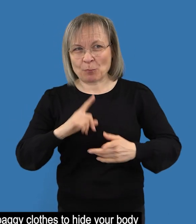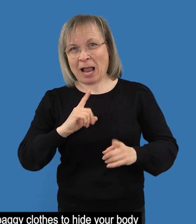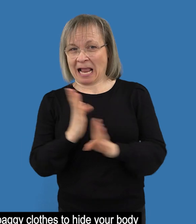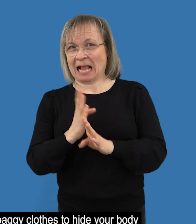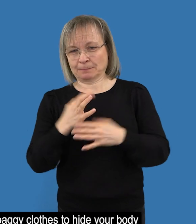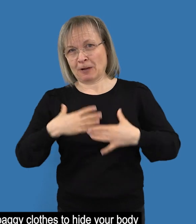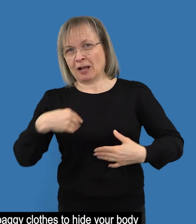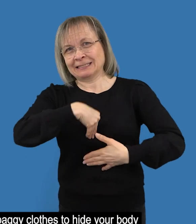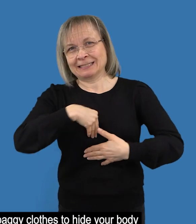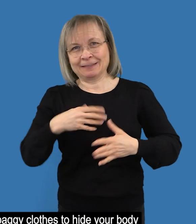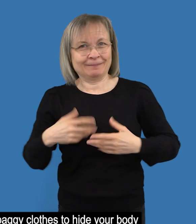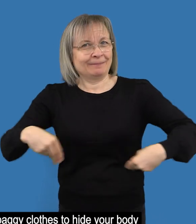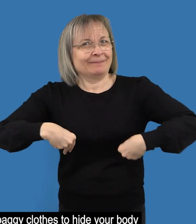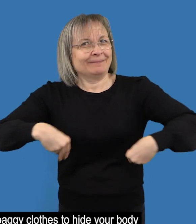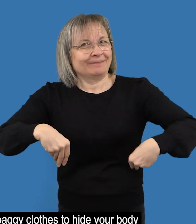Wearing baggy clothes to hide your body.